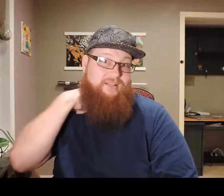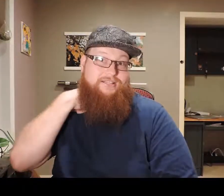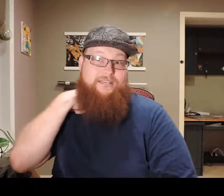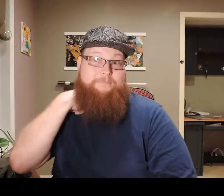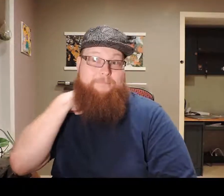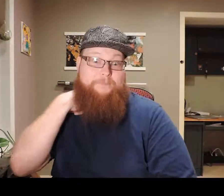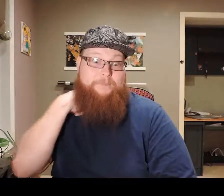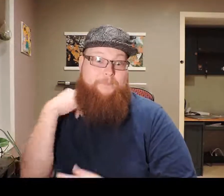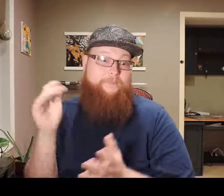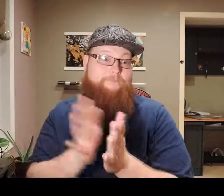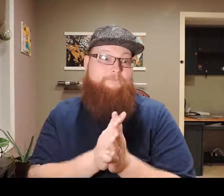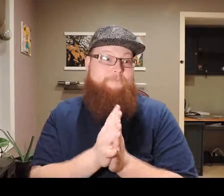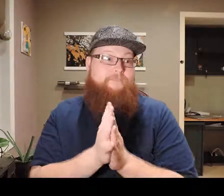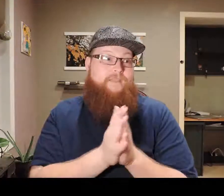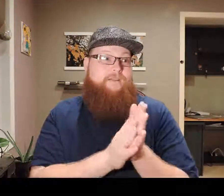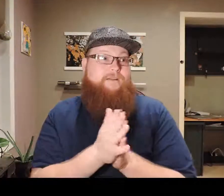Let's see.